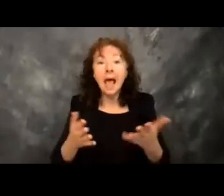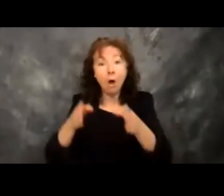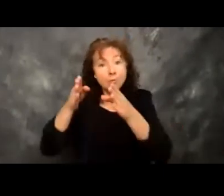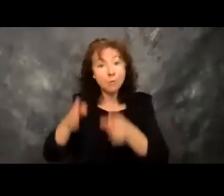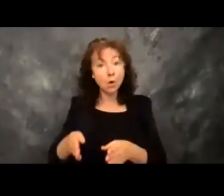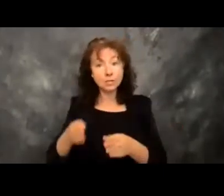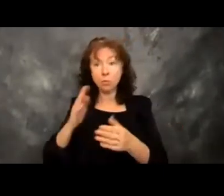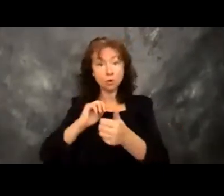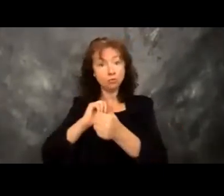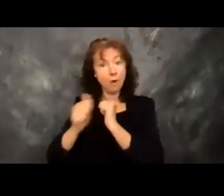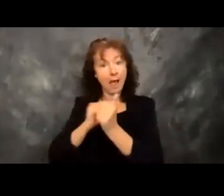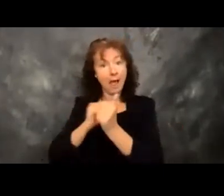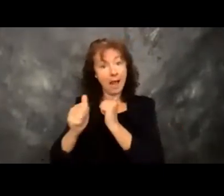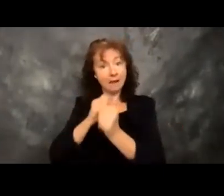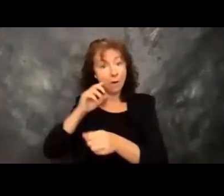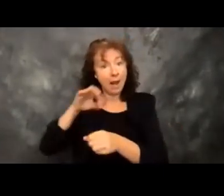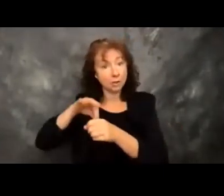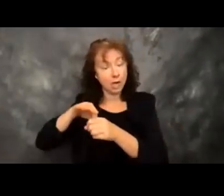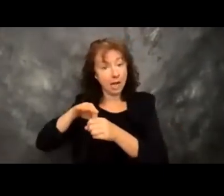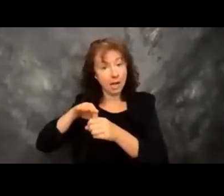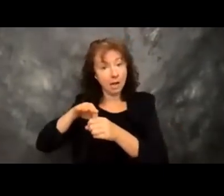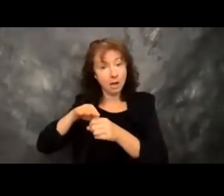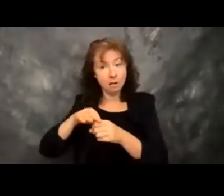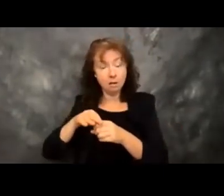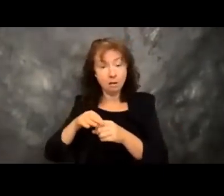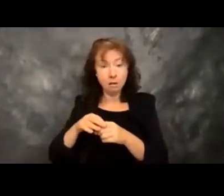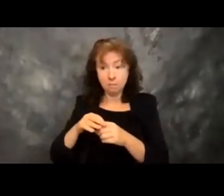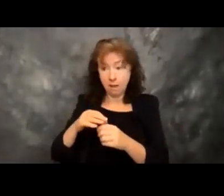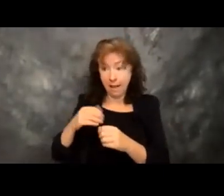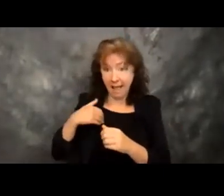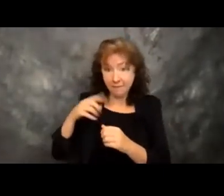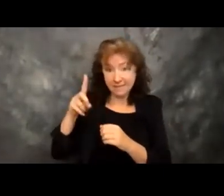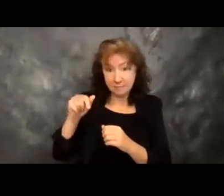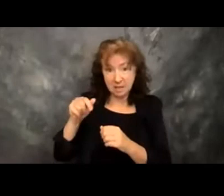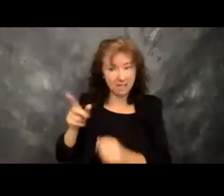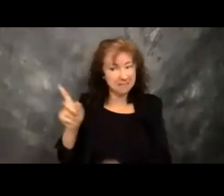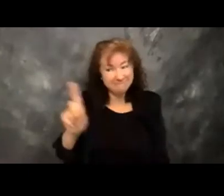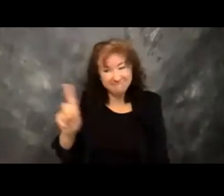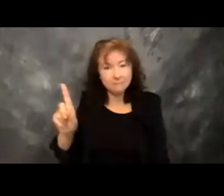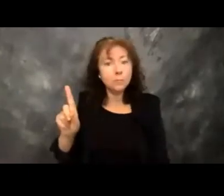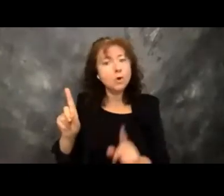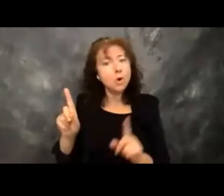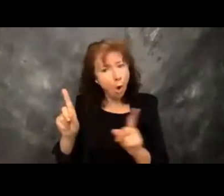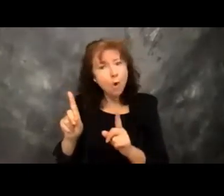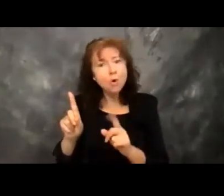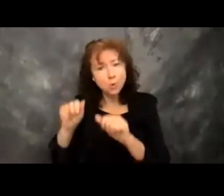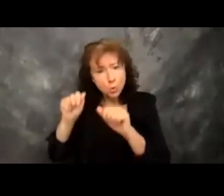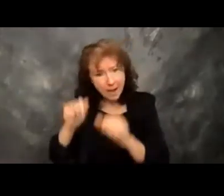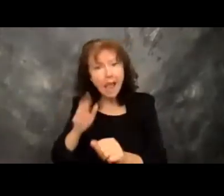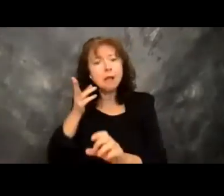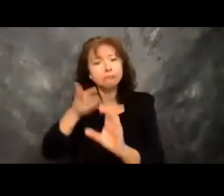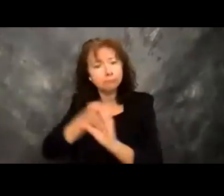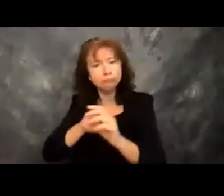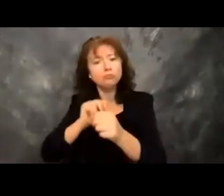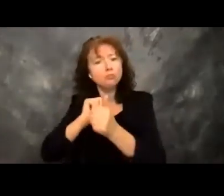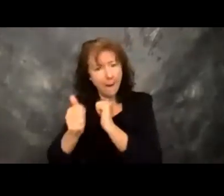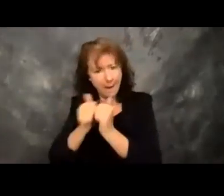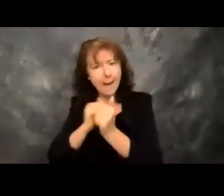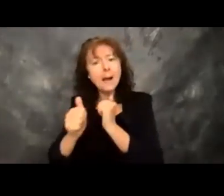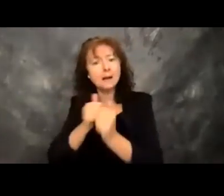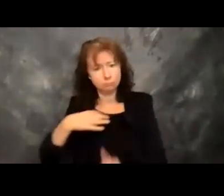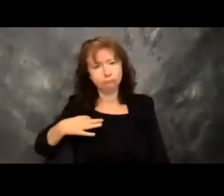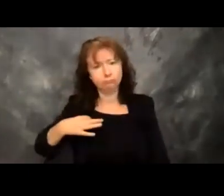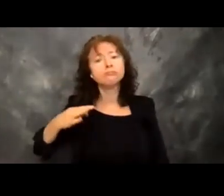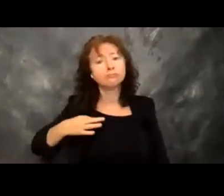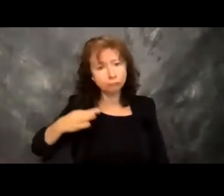we do not have any restrictions in that sense. Everyone can basically run and